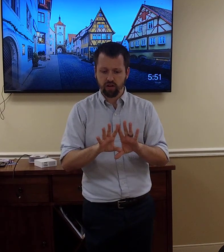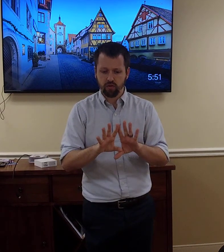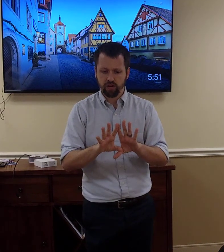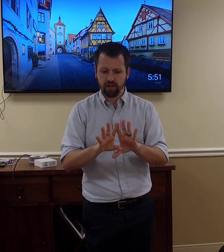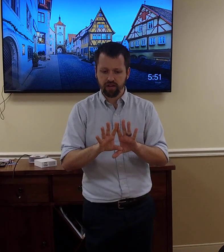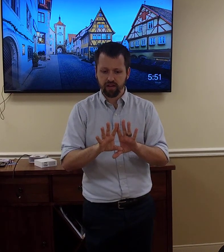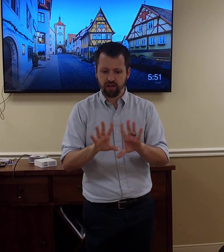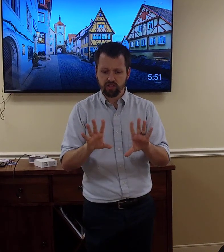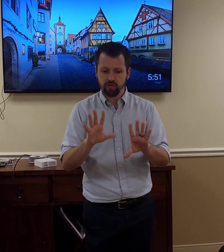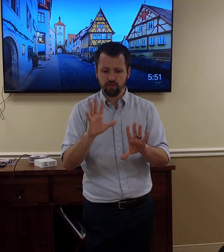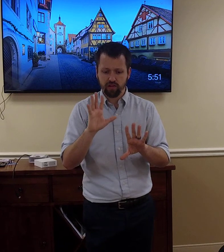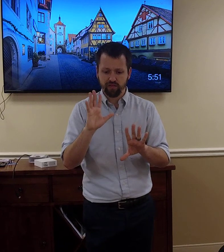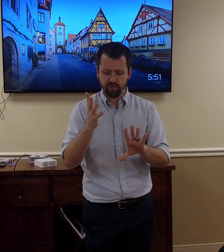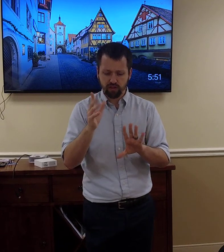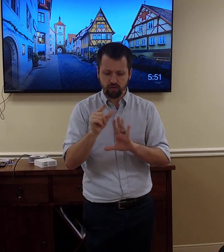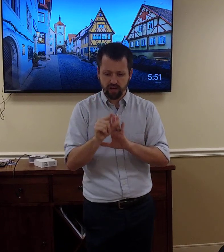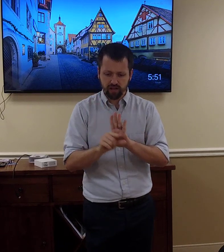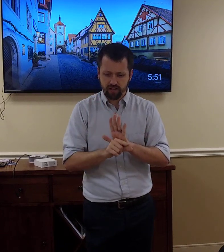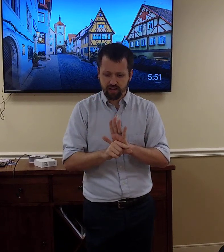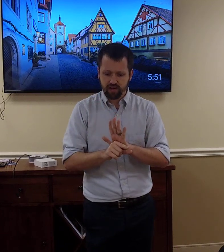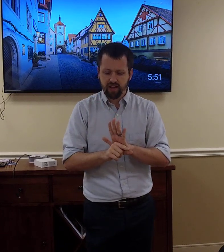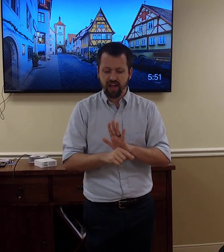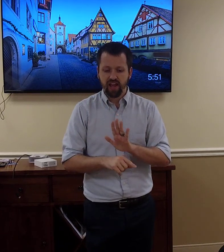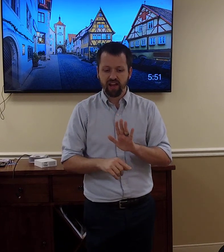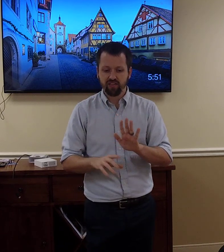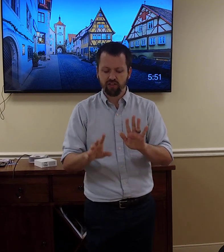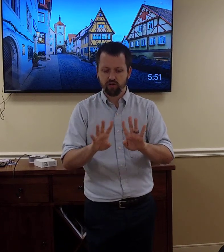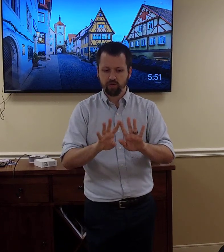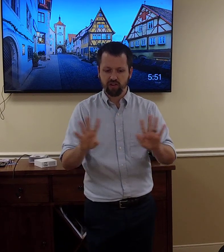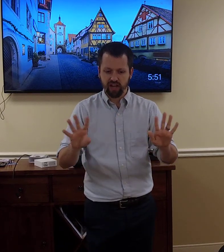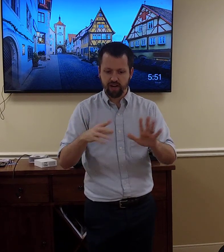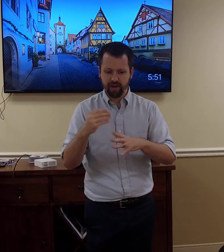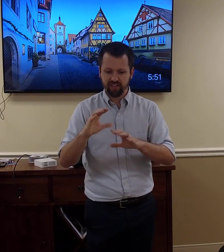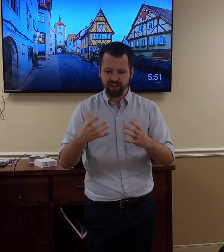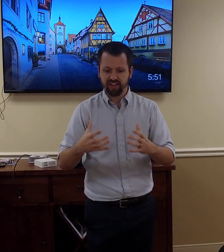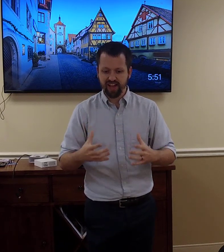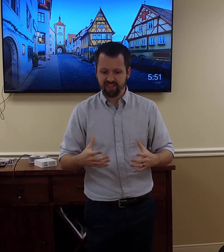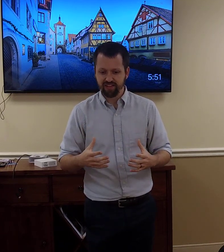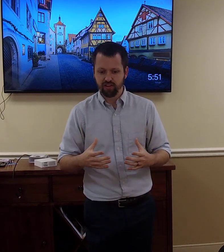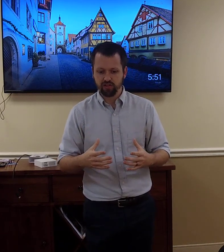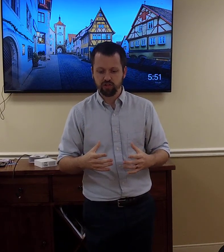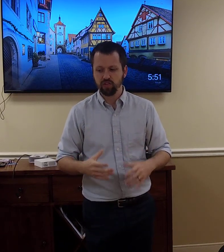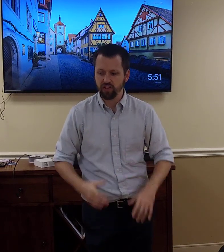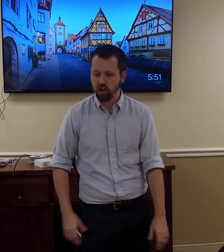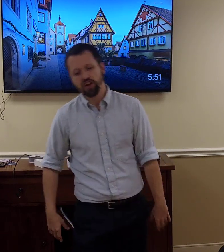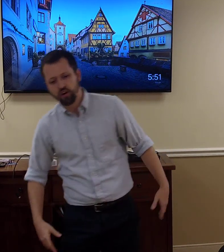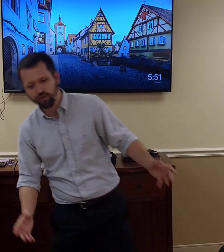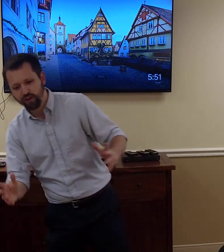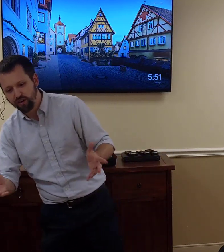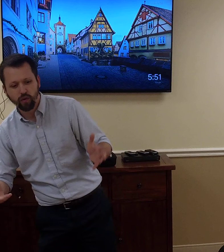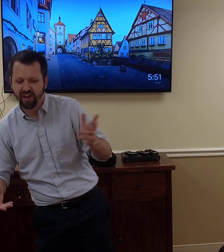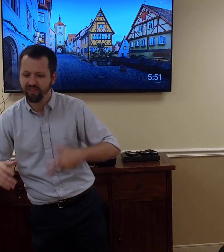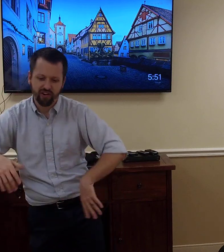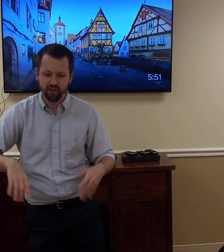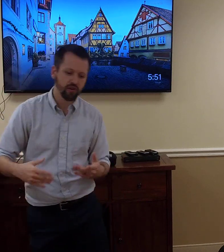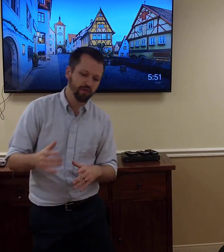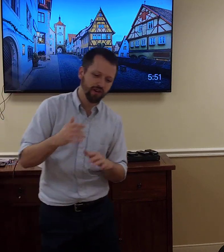So she was in 5th grade. And so they were supposed to line up outside of class, and she was like talking to her friend or whatever, goofing